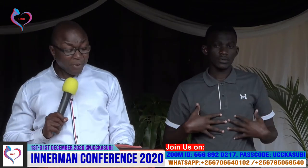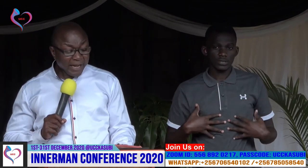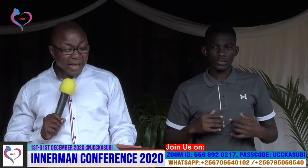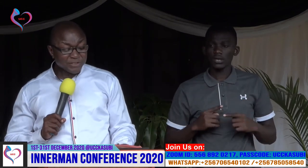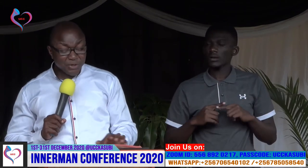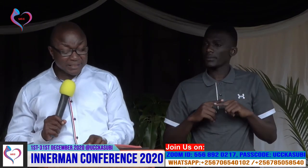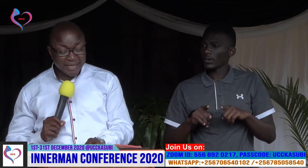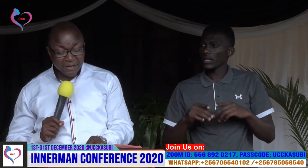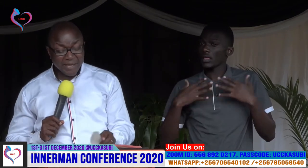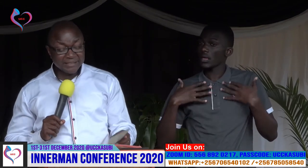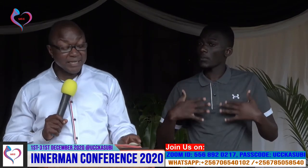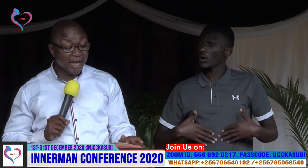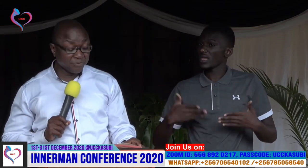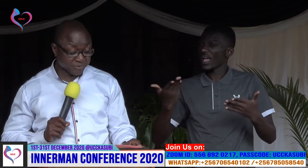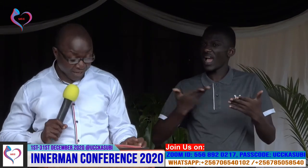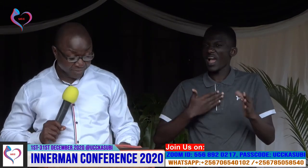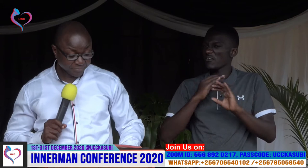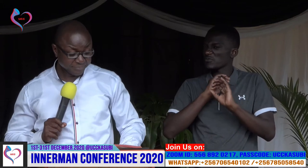yet the body has no assignment